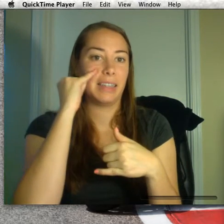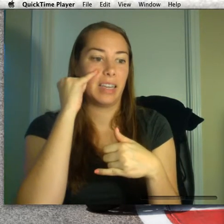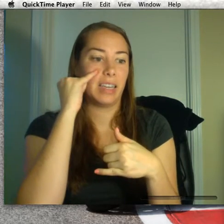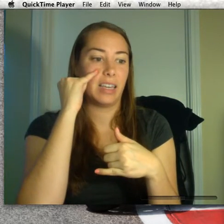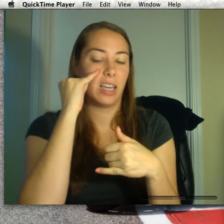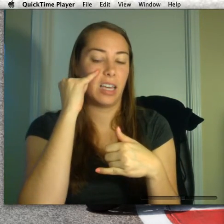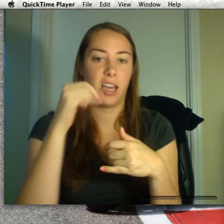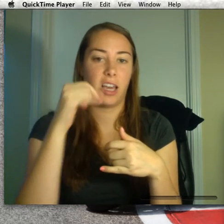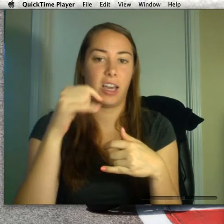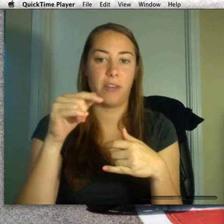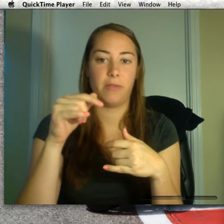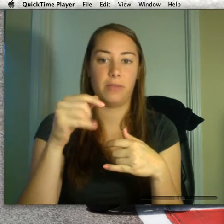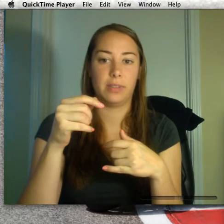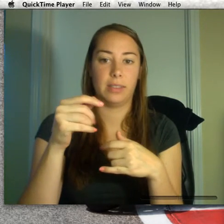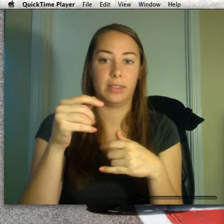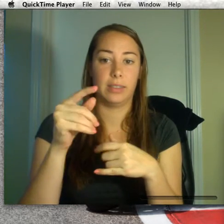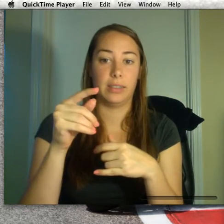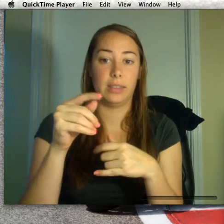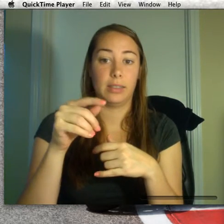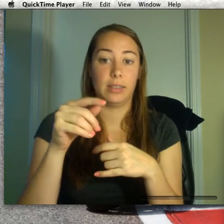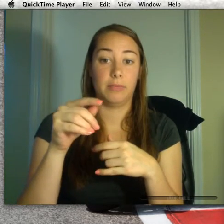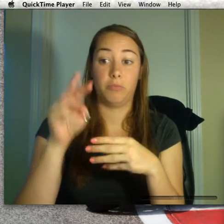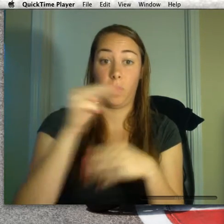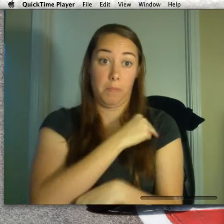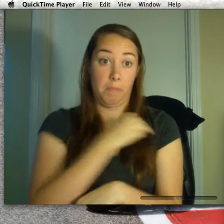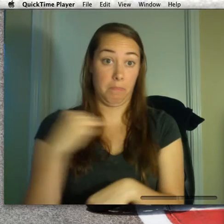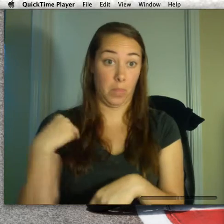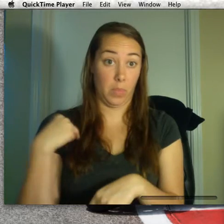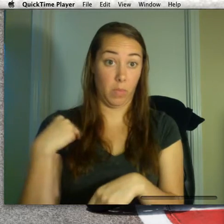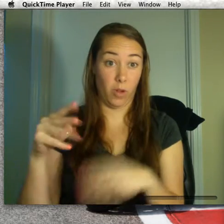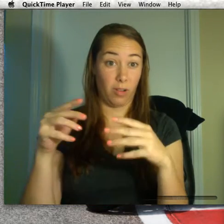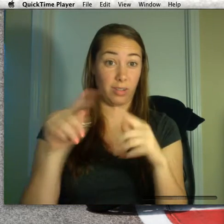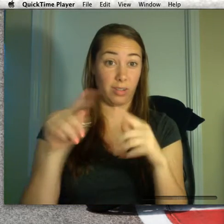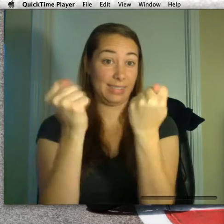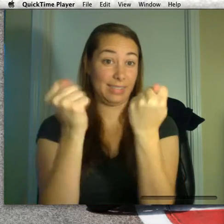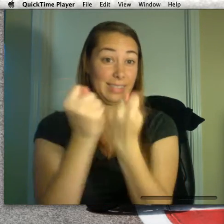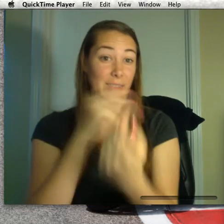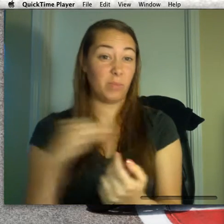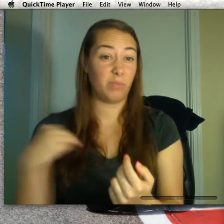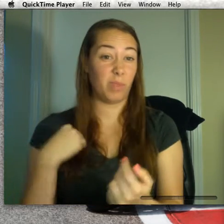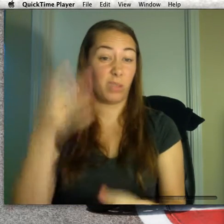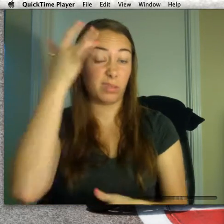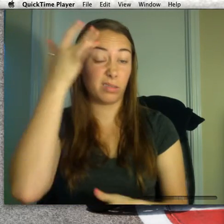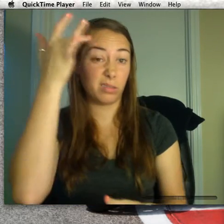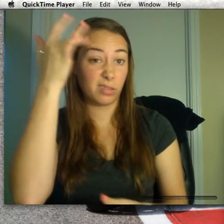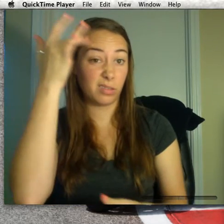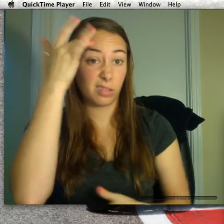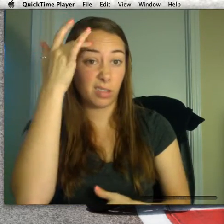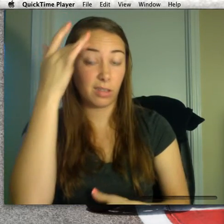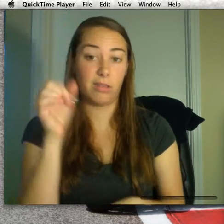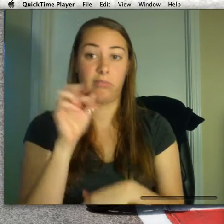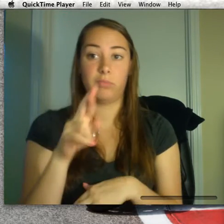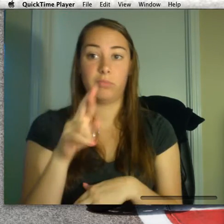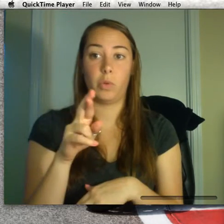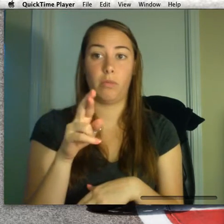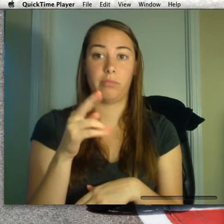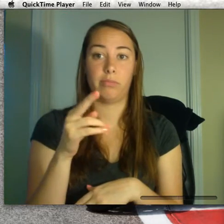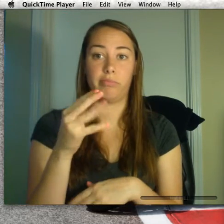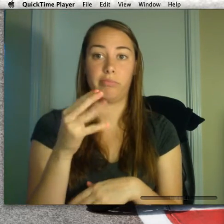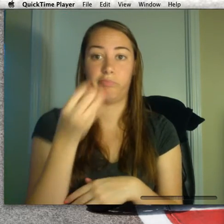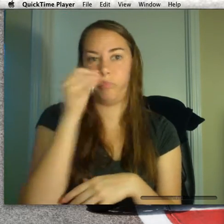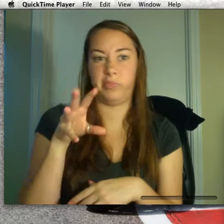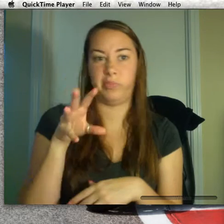and San Francisco cannot lose. This year today is not so much a fight about black and white. It's a